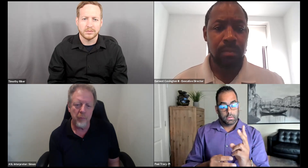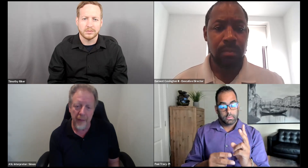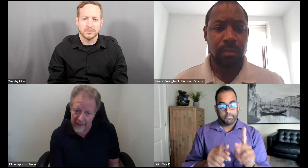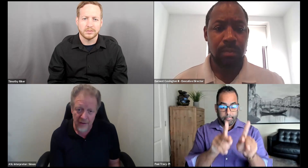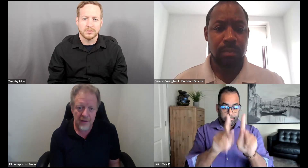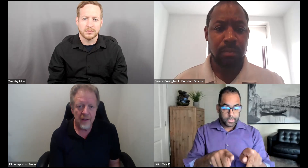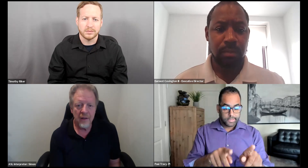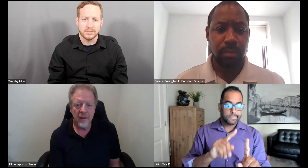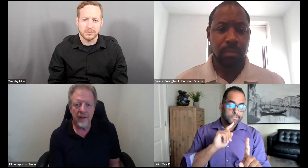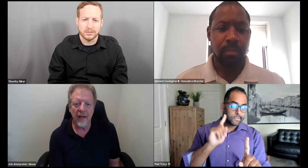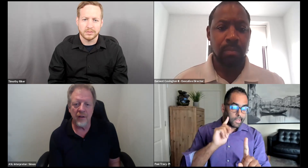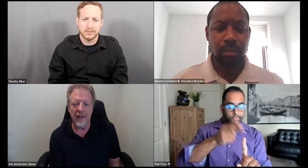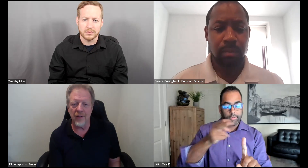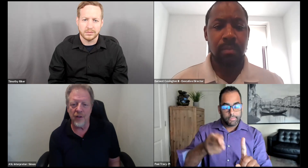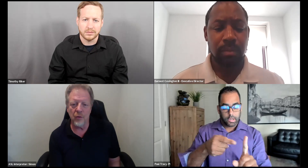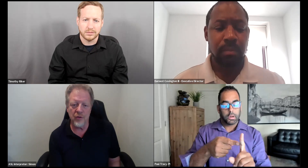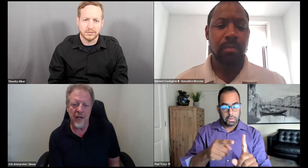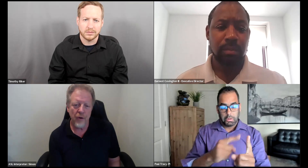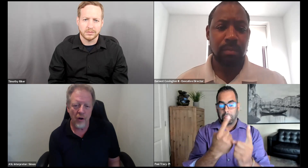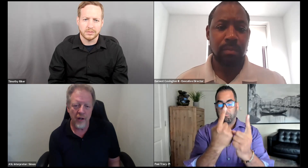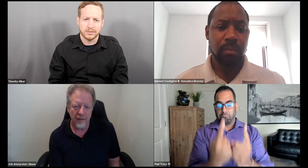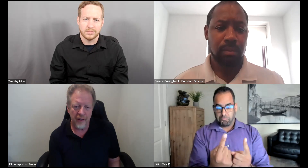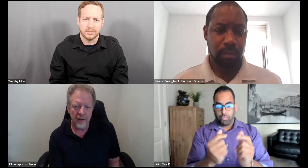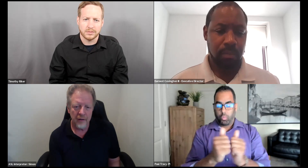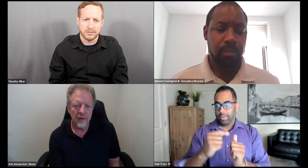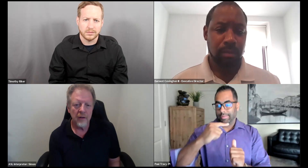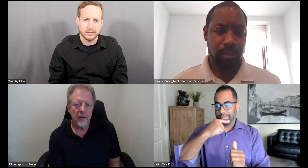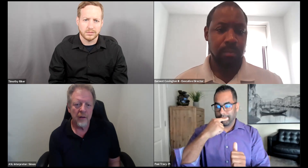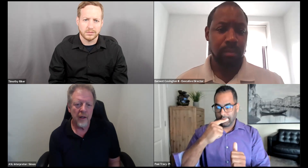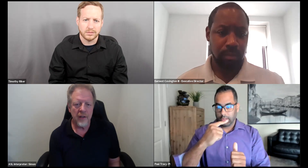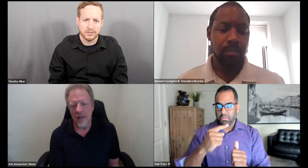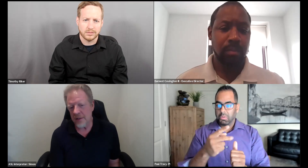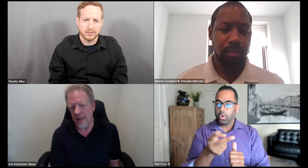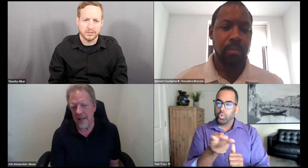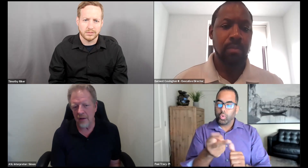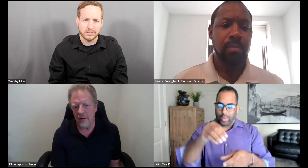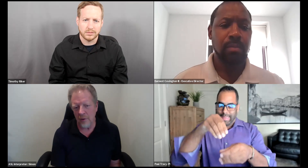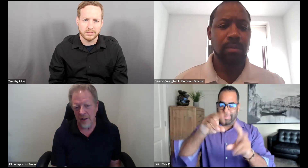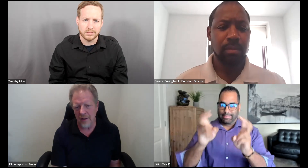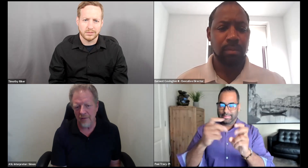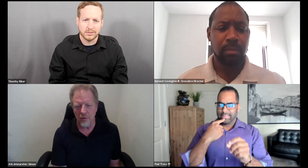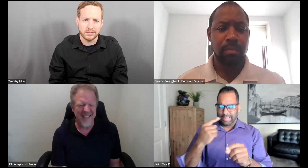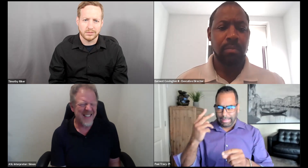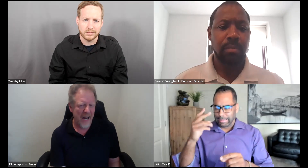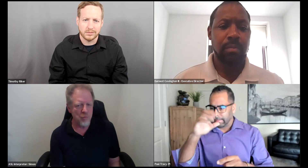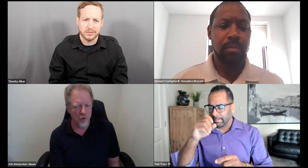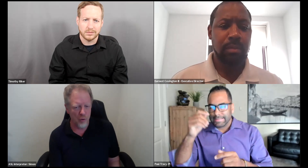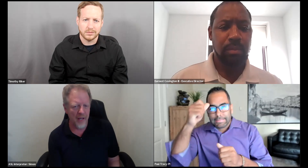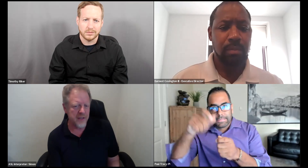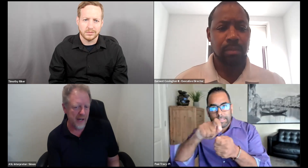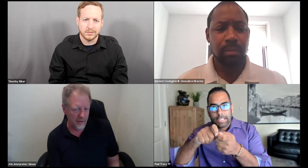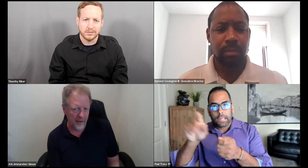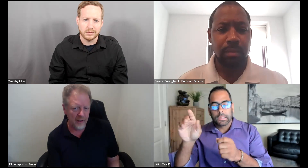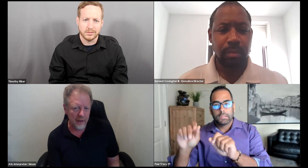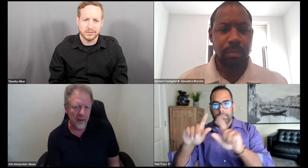explained means that the individual who's deaf or hard of hearing is sitting down with an individual in the same room